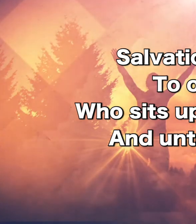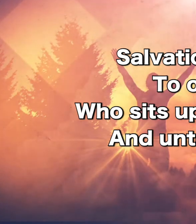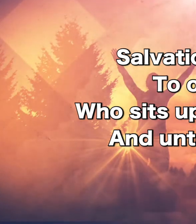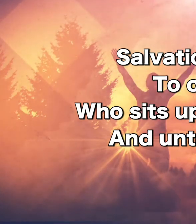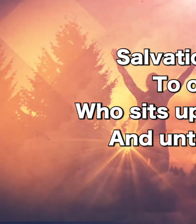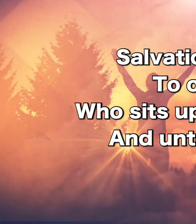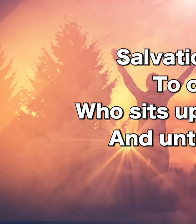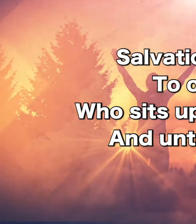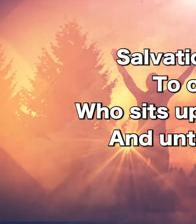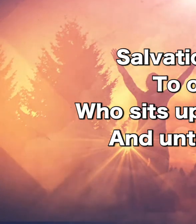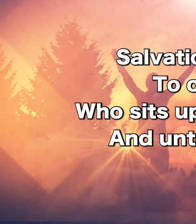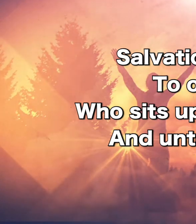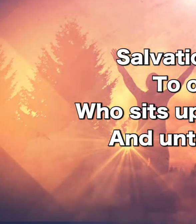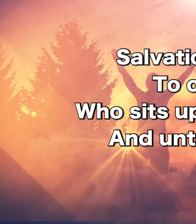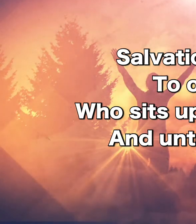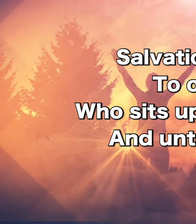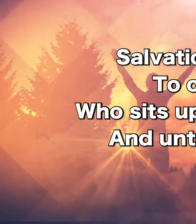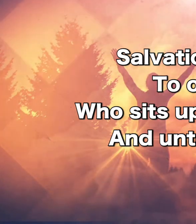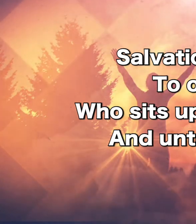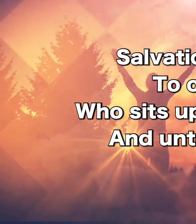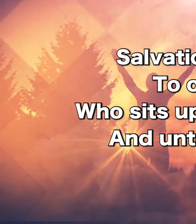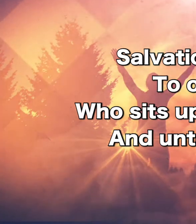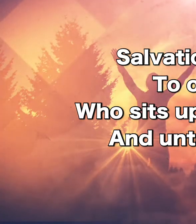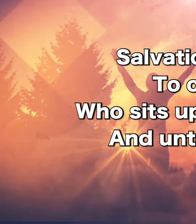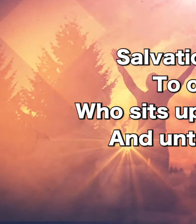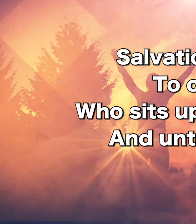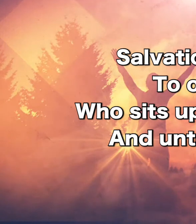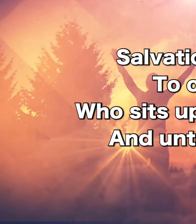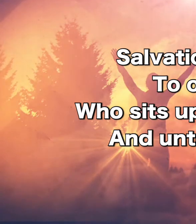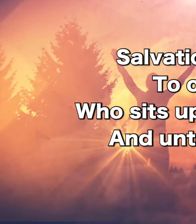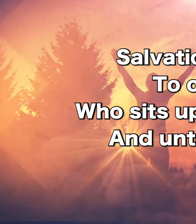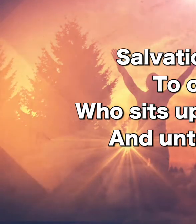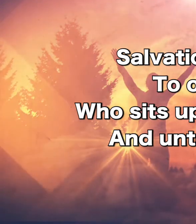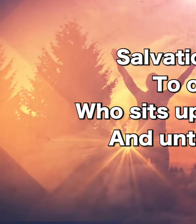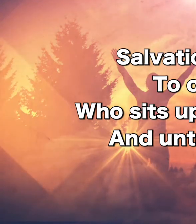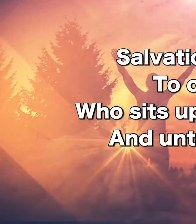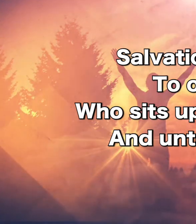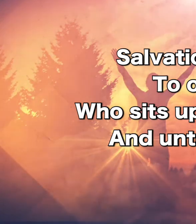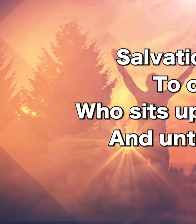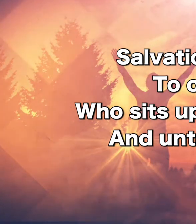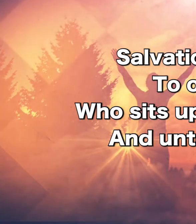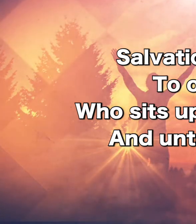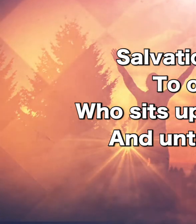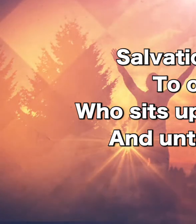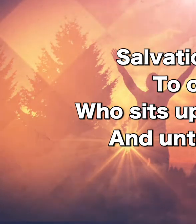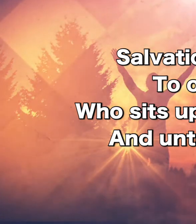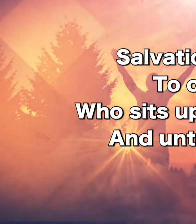God, who sits upon the